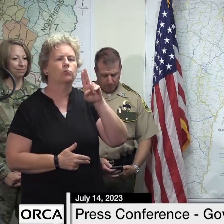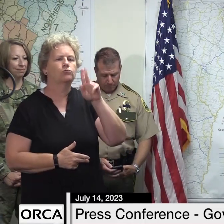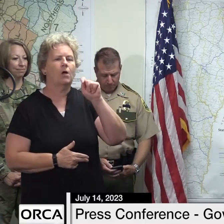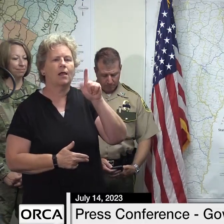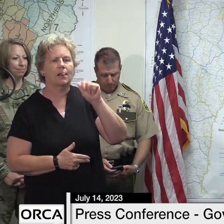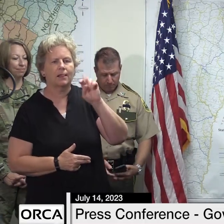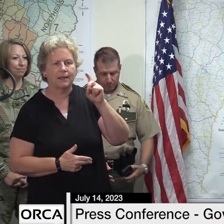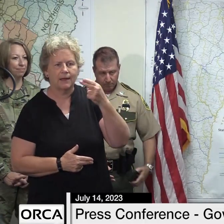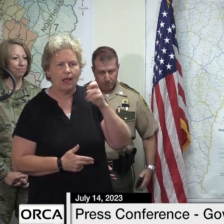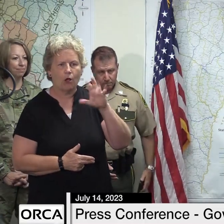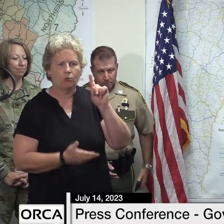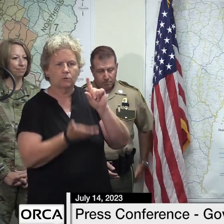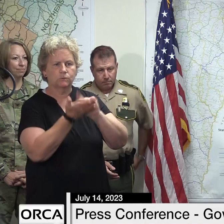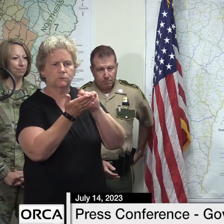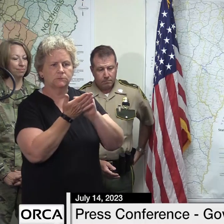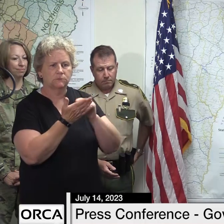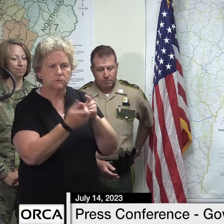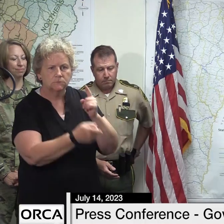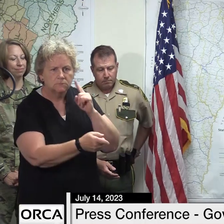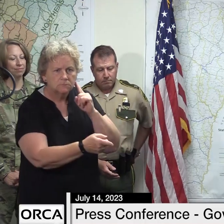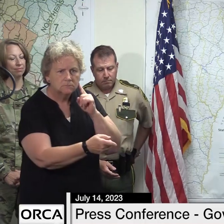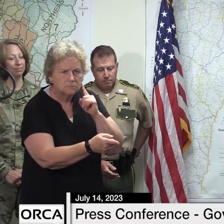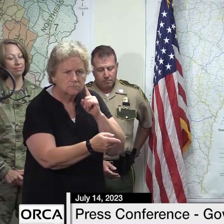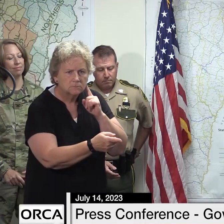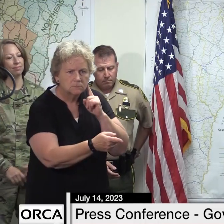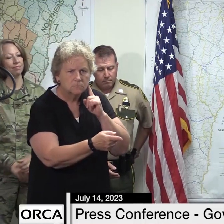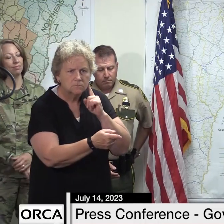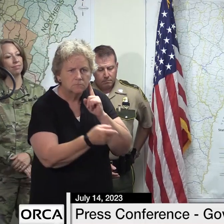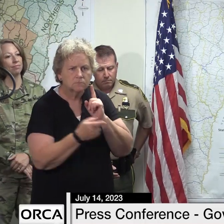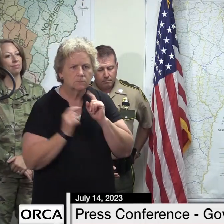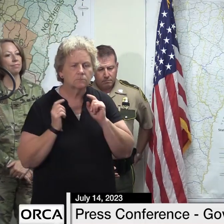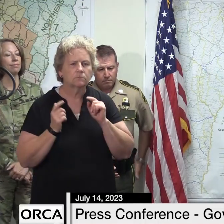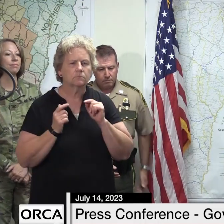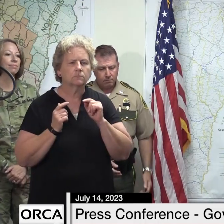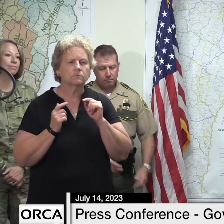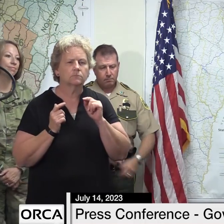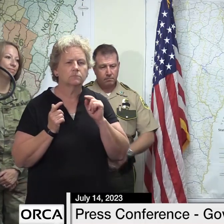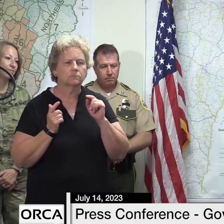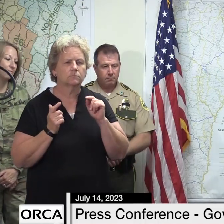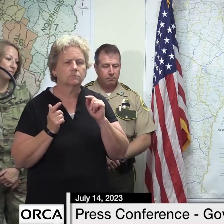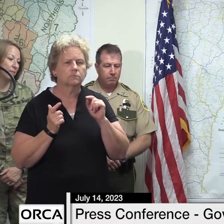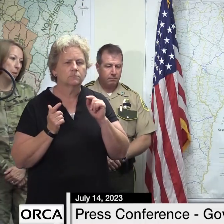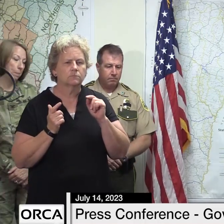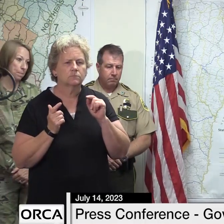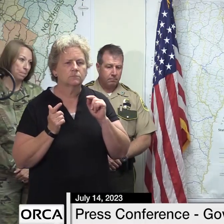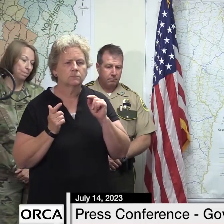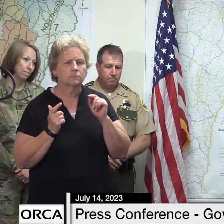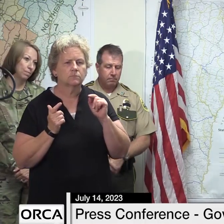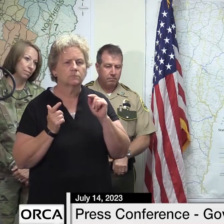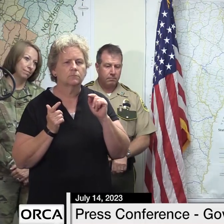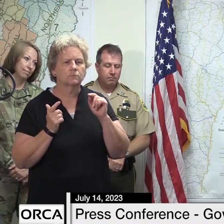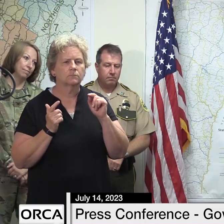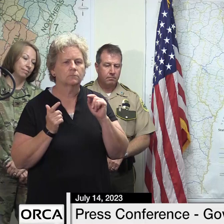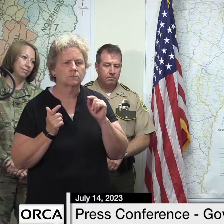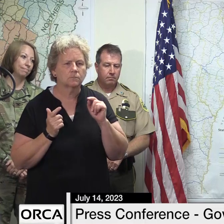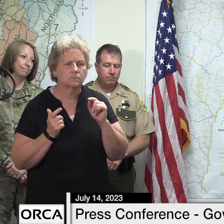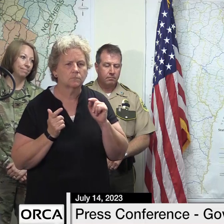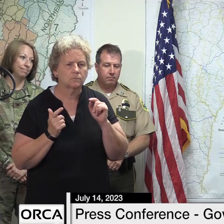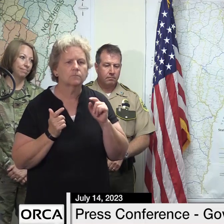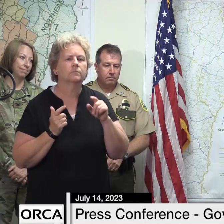Hi. Has anyone checked on or is monitoring the health and welfare of our unhoused